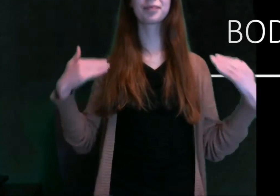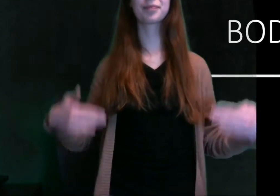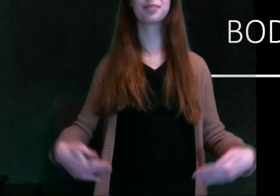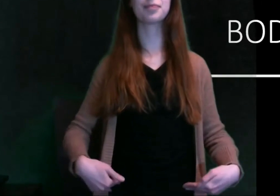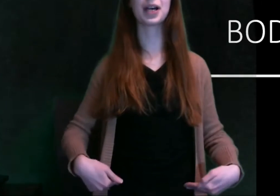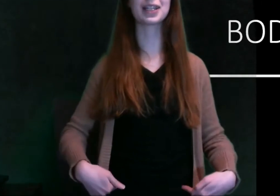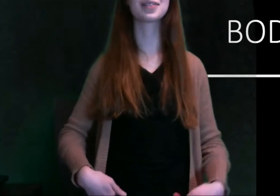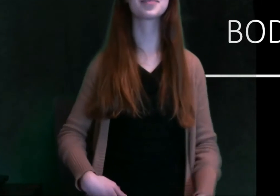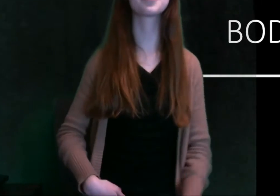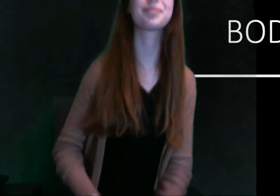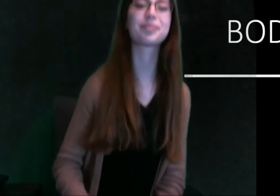Body.